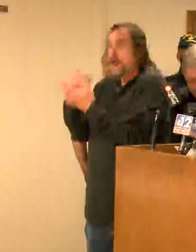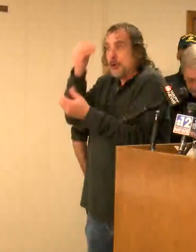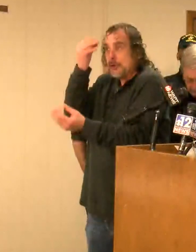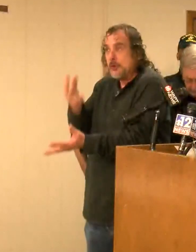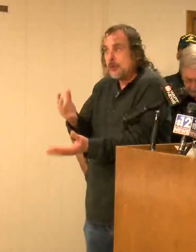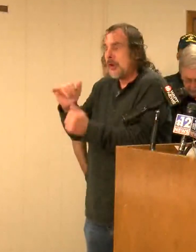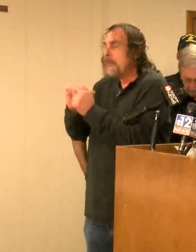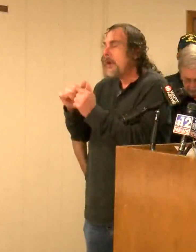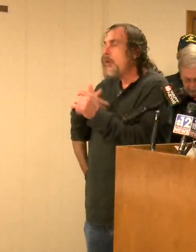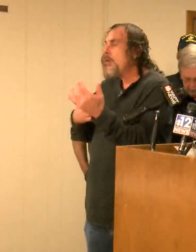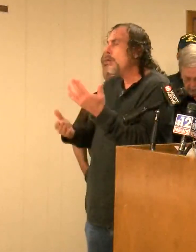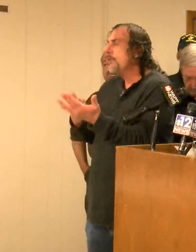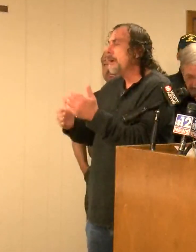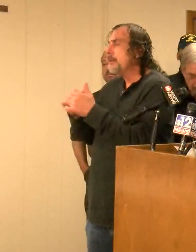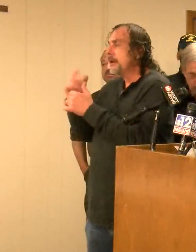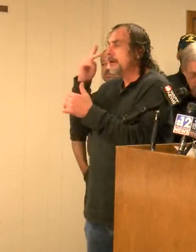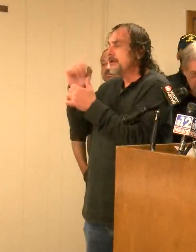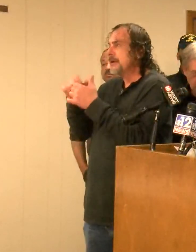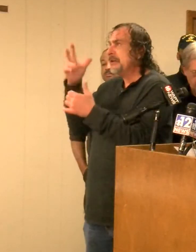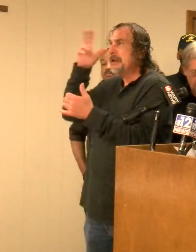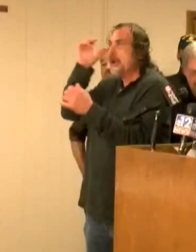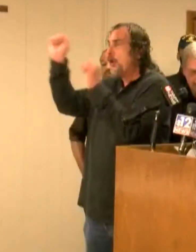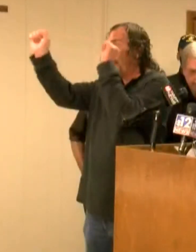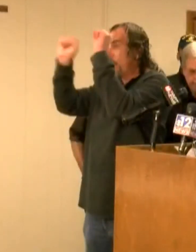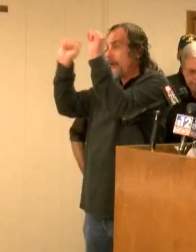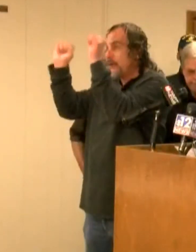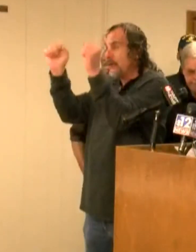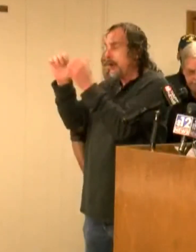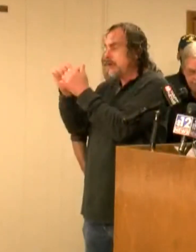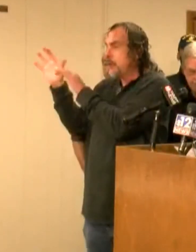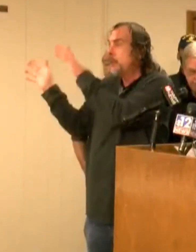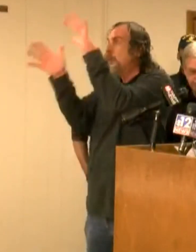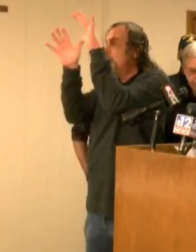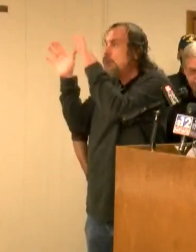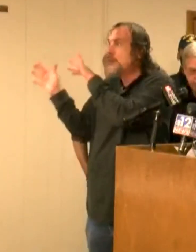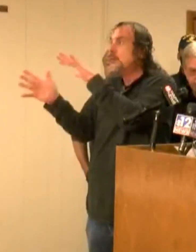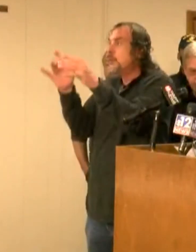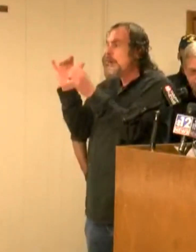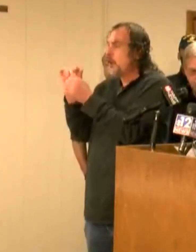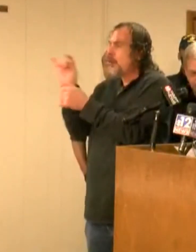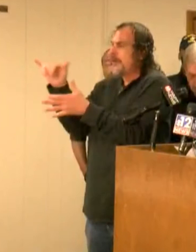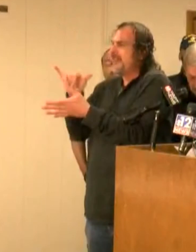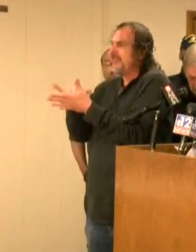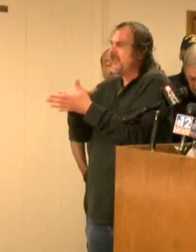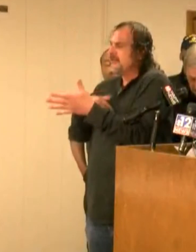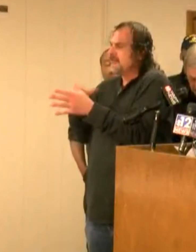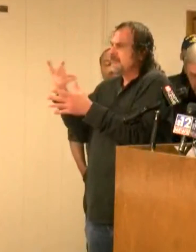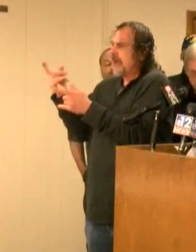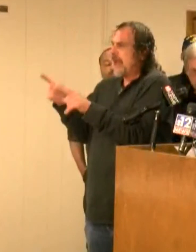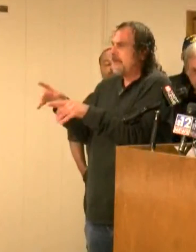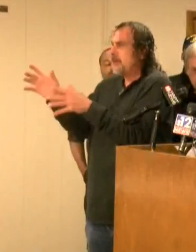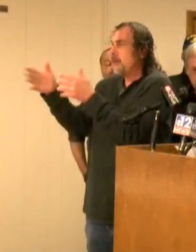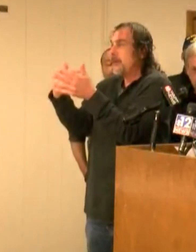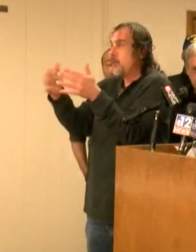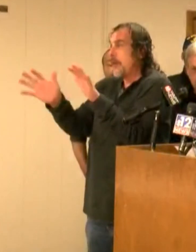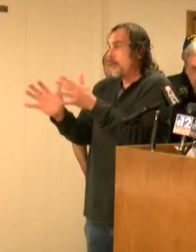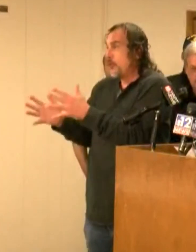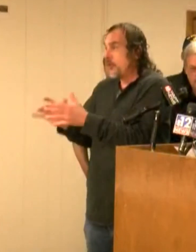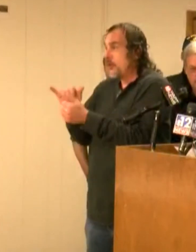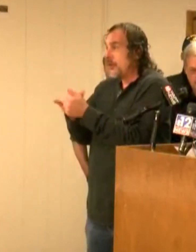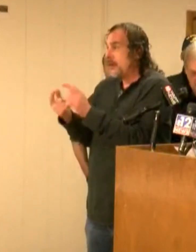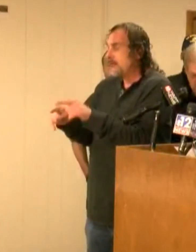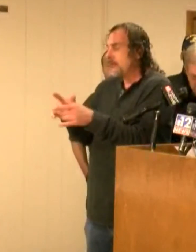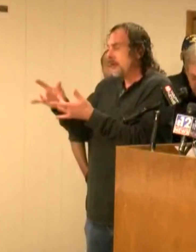see hear a few rumbles of thunder and maybe some gusty winds associated with some of this activity coming this week. But the potential